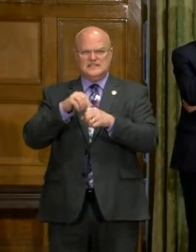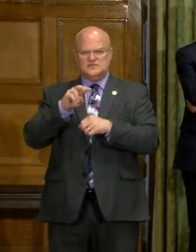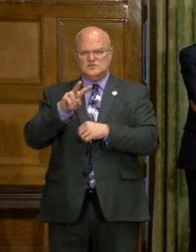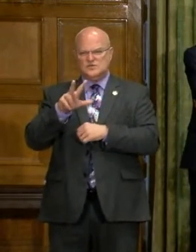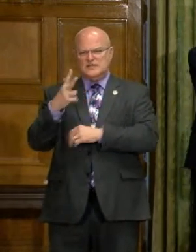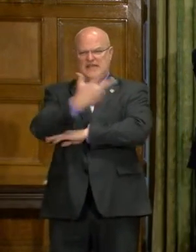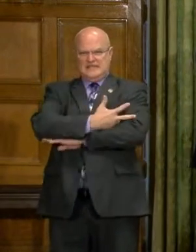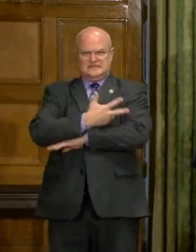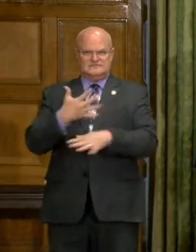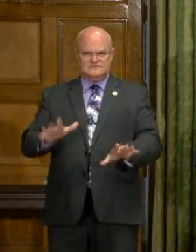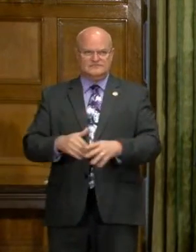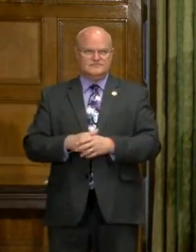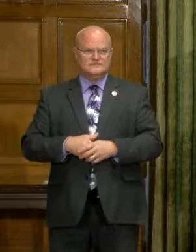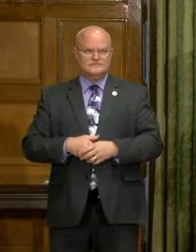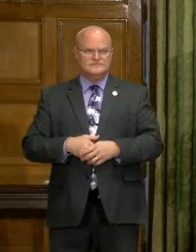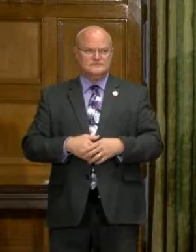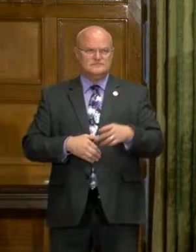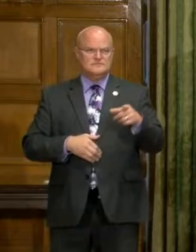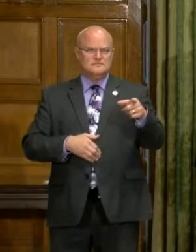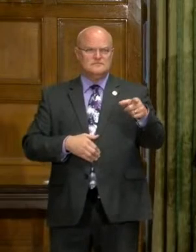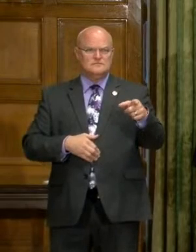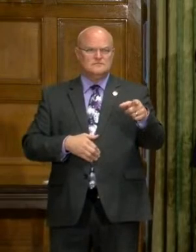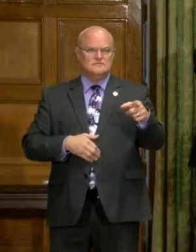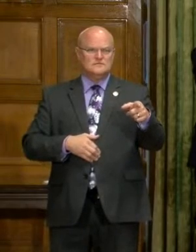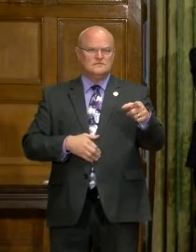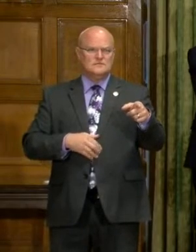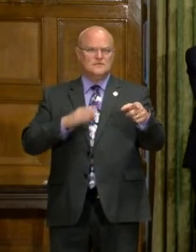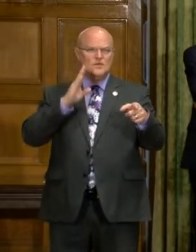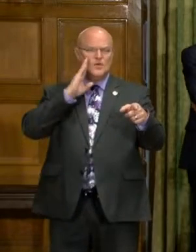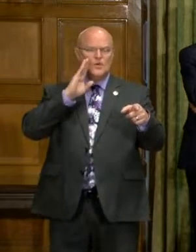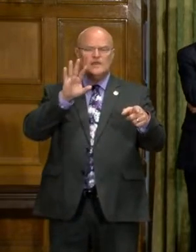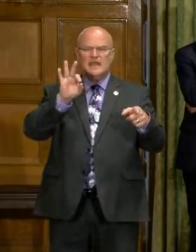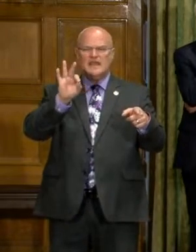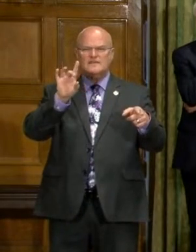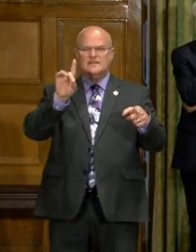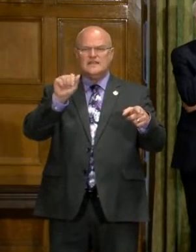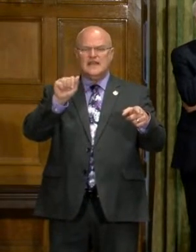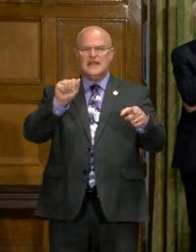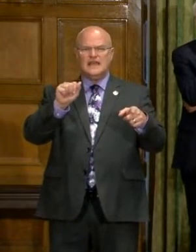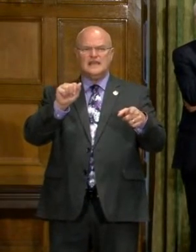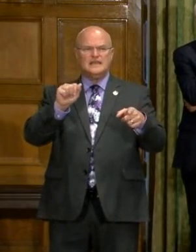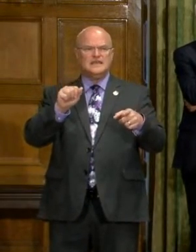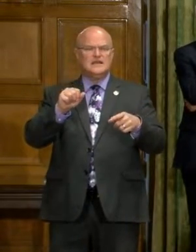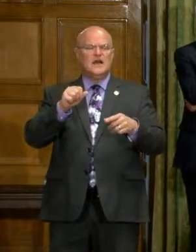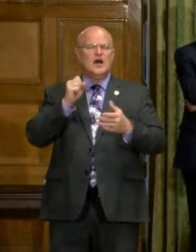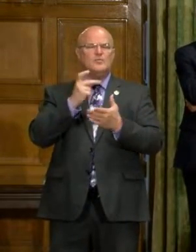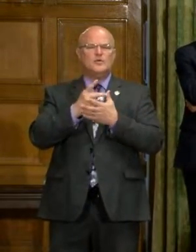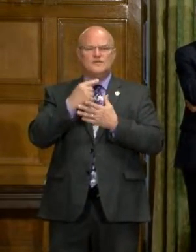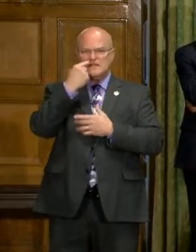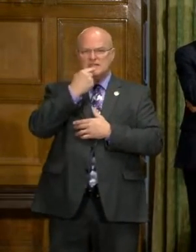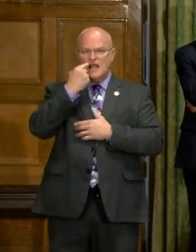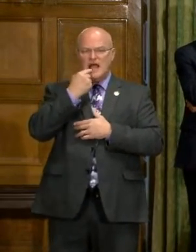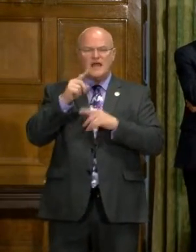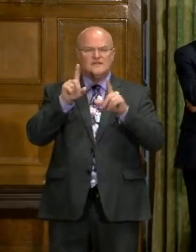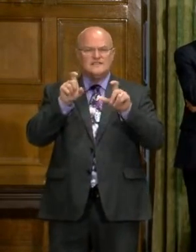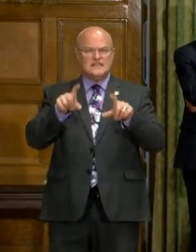of days. With the FDA approving saliva tests, do we expect to see any of those tests here? I think